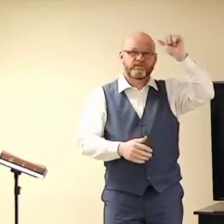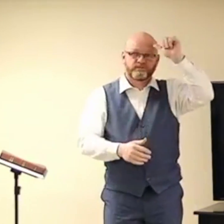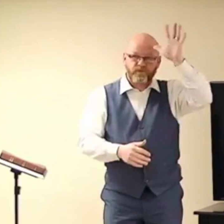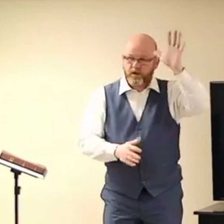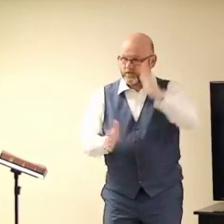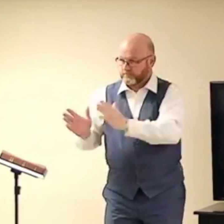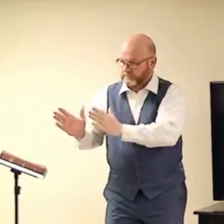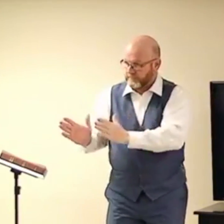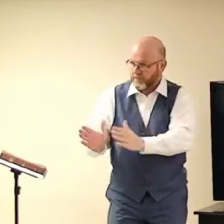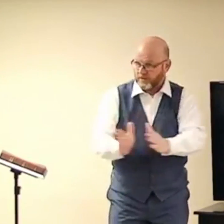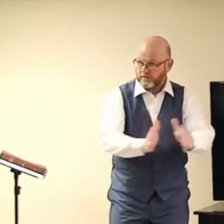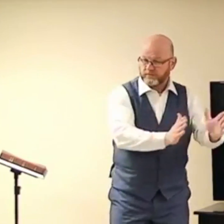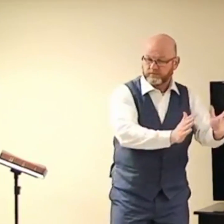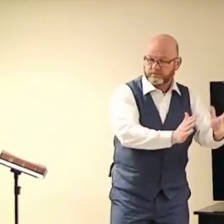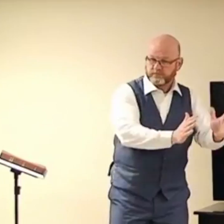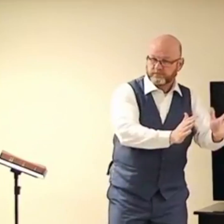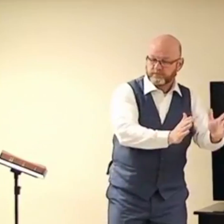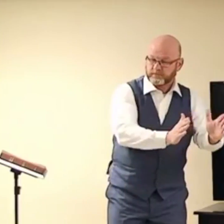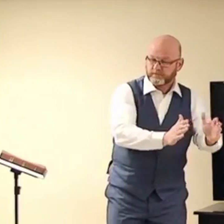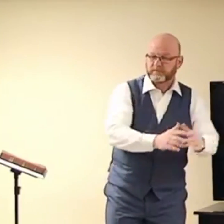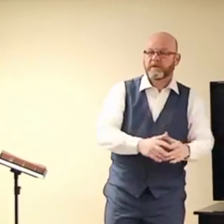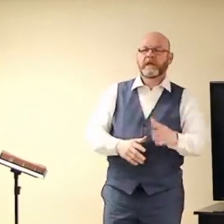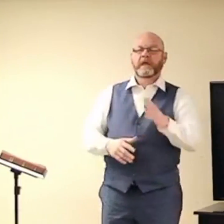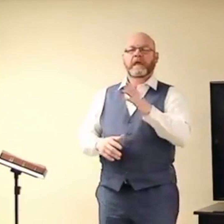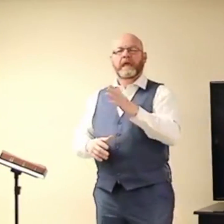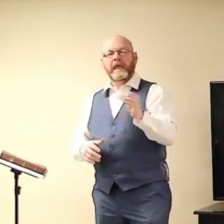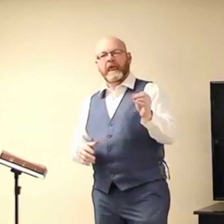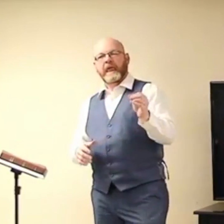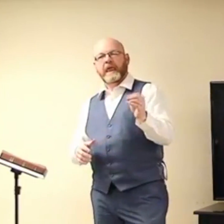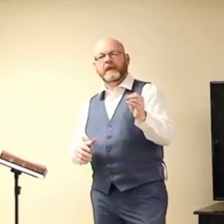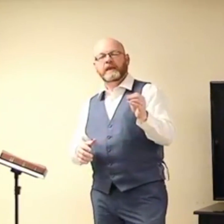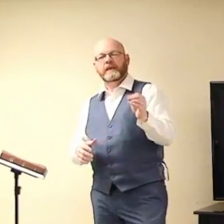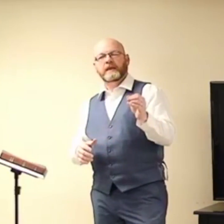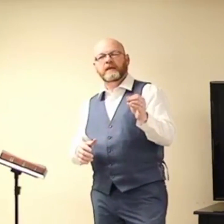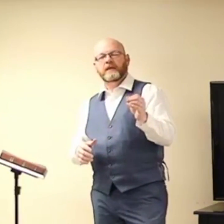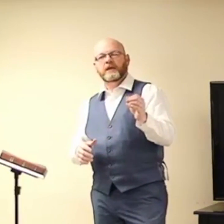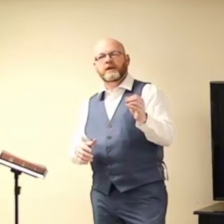continued in faith to his Father because he knew his Father in heaven had a plan.